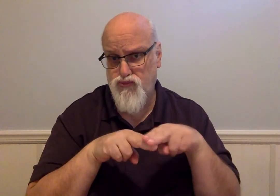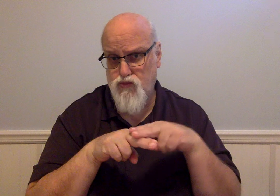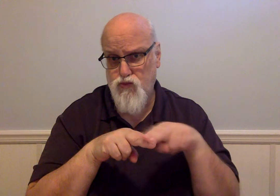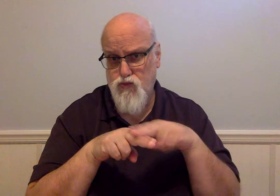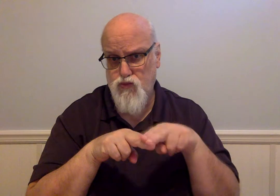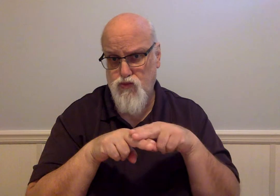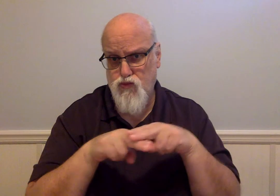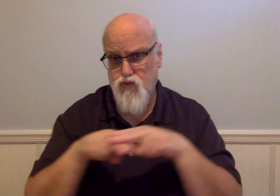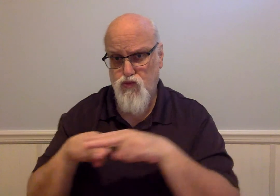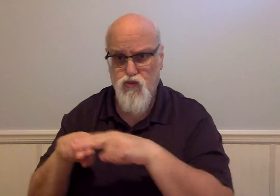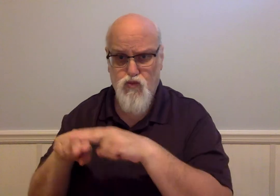train.